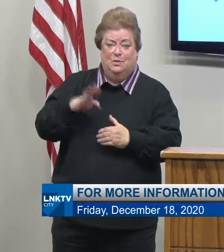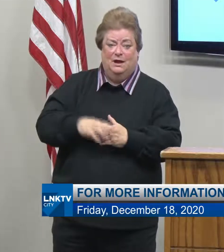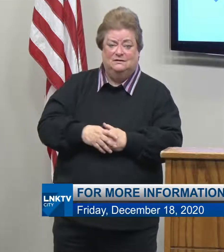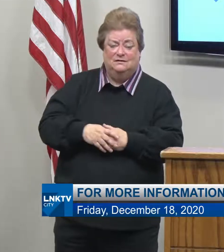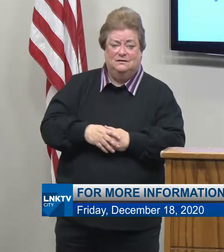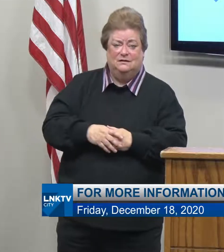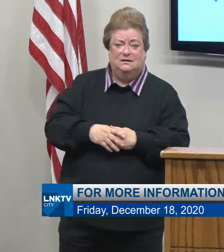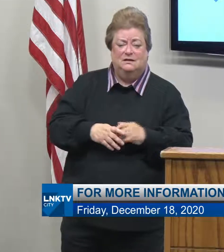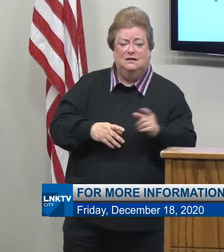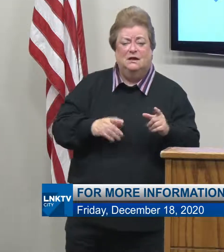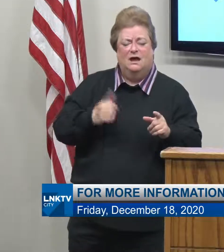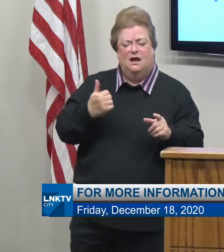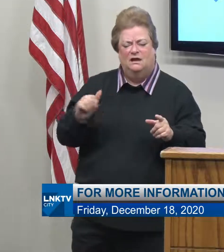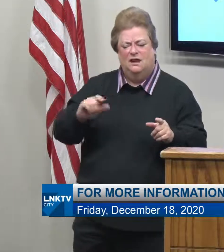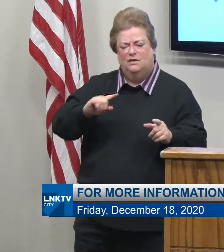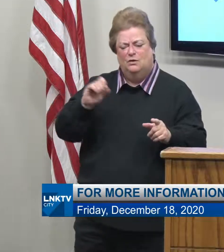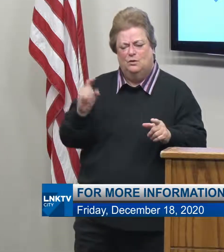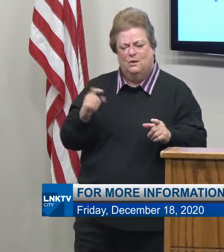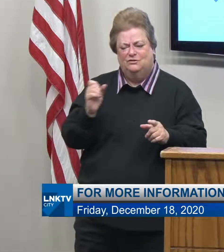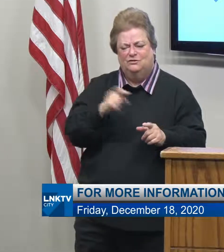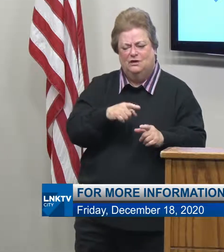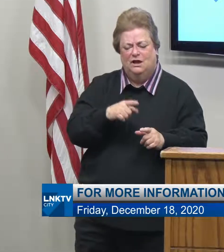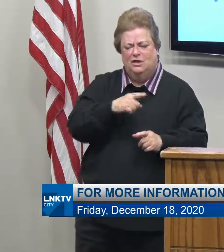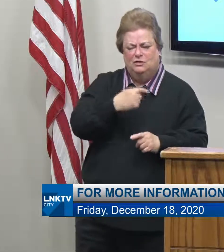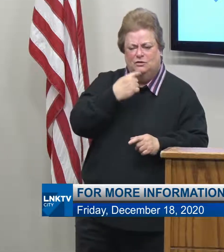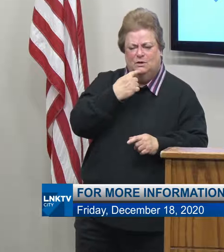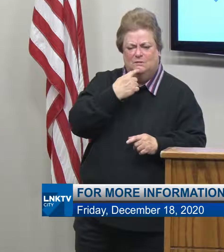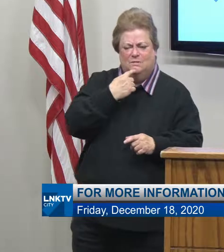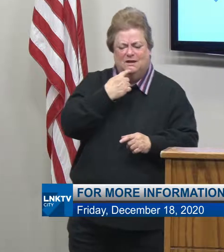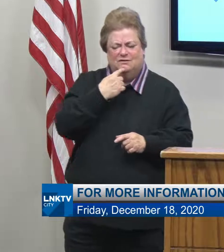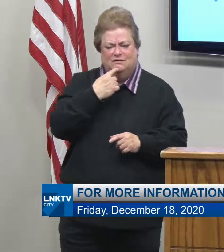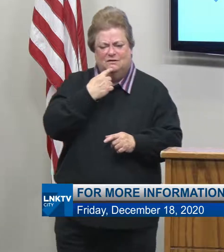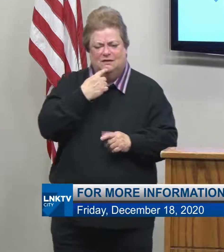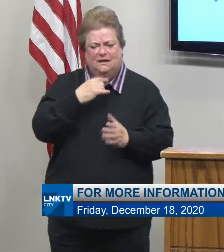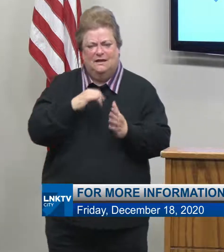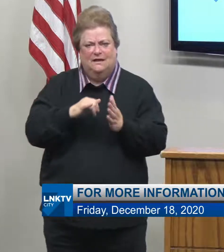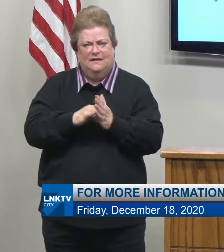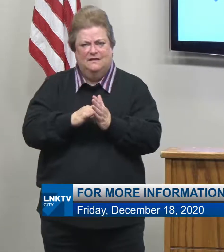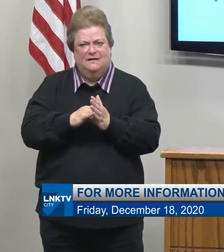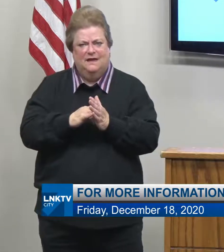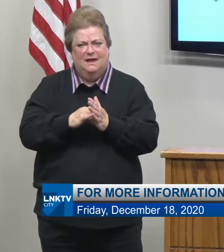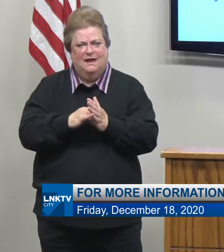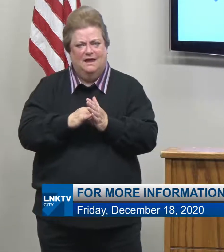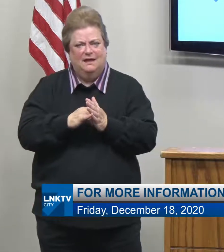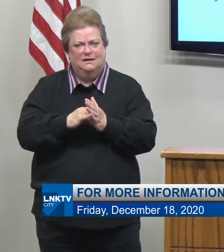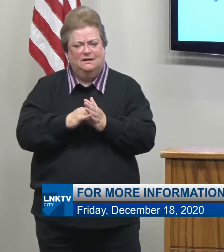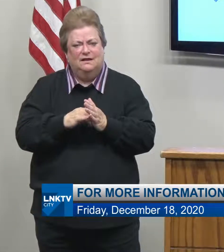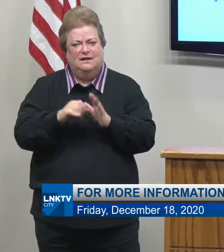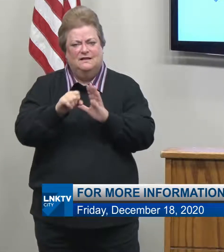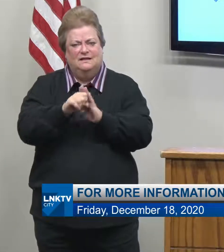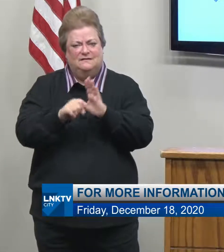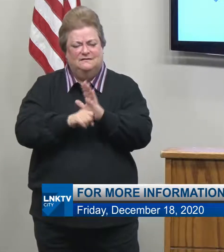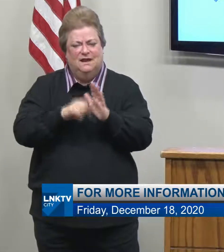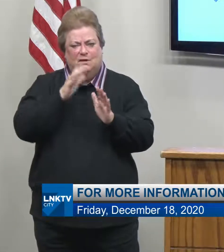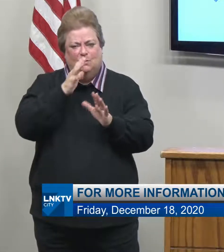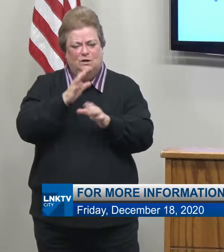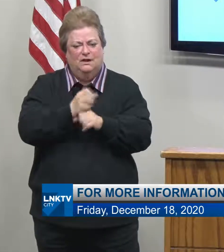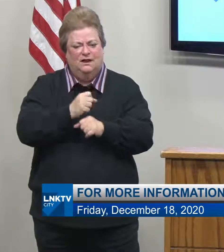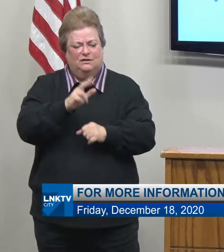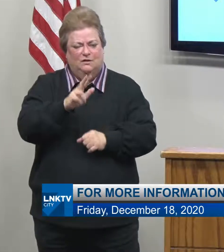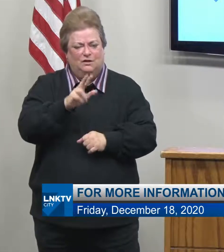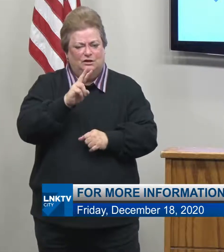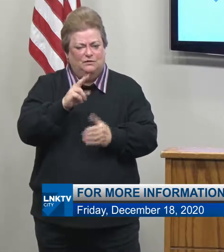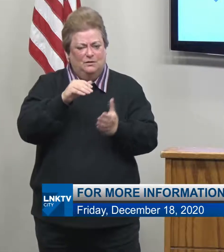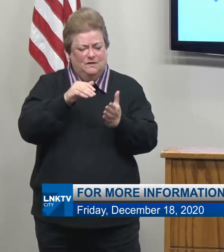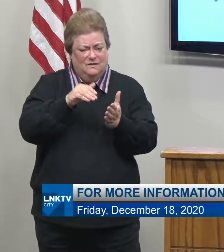another follow-up here, just regarding vaccines. You had mentioned that when Moderna is approved, that the state will get 32,000 vaccines. Do you know how